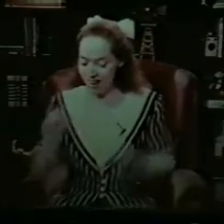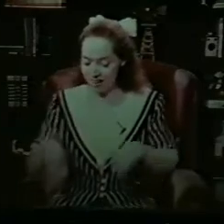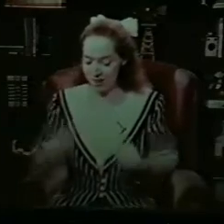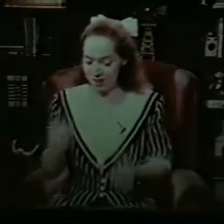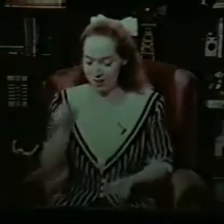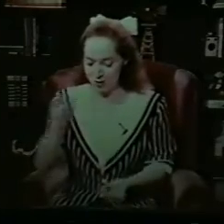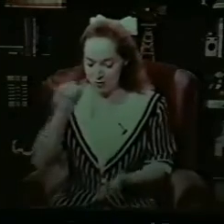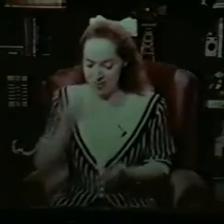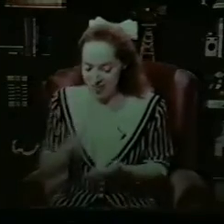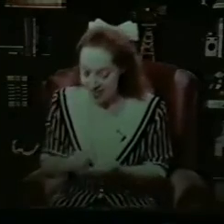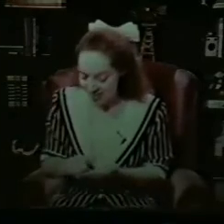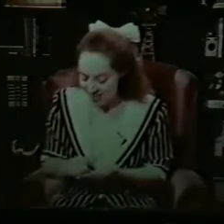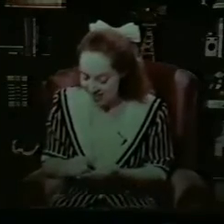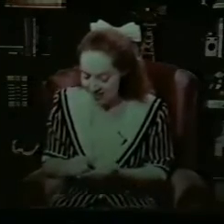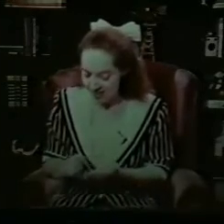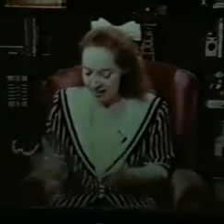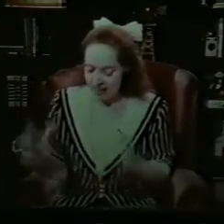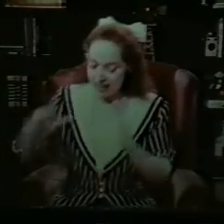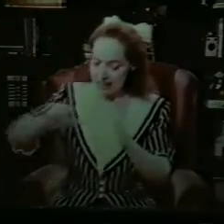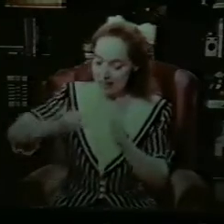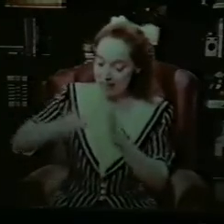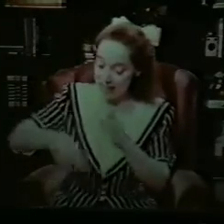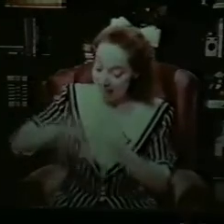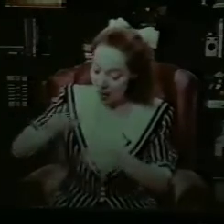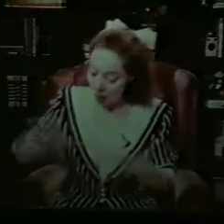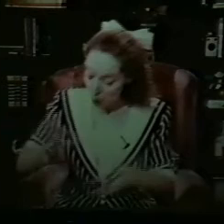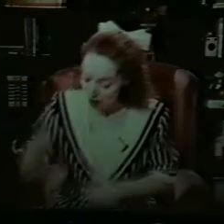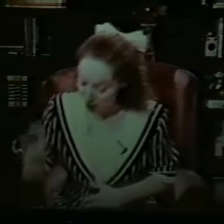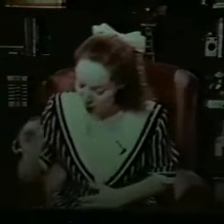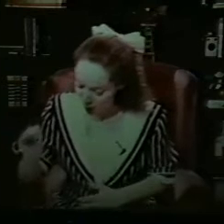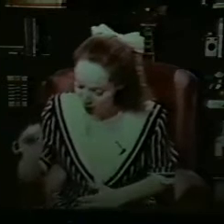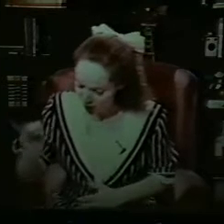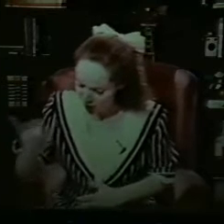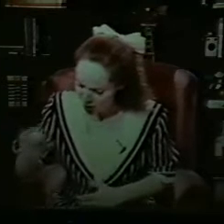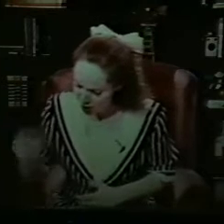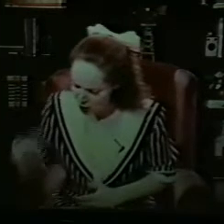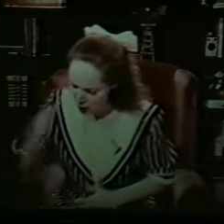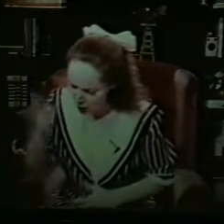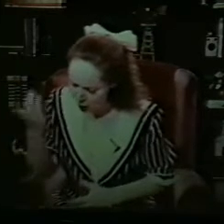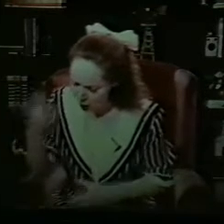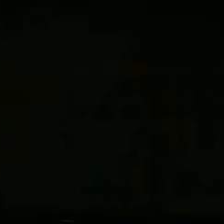Okay, I think I have everybody mesmerized now. We can probably turn that one off.